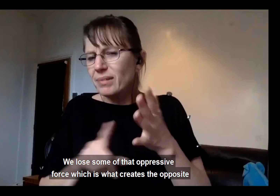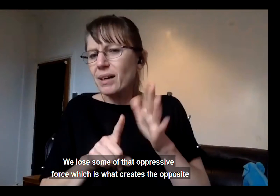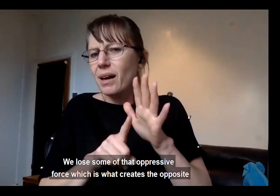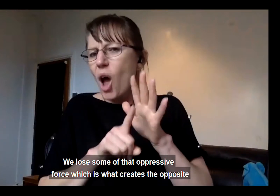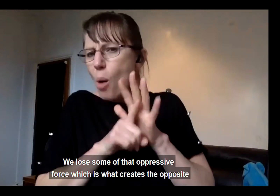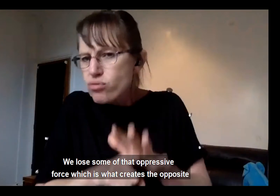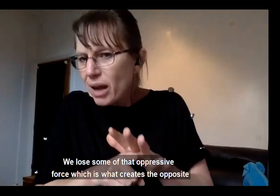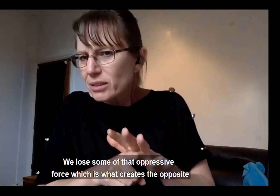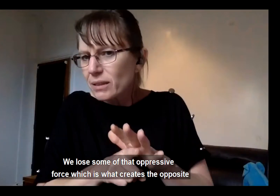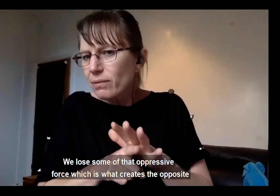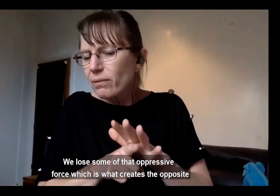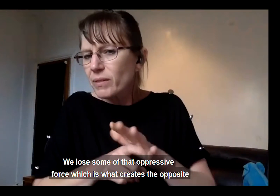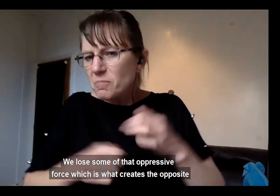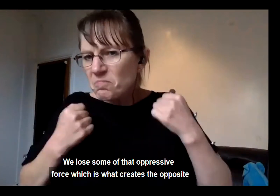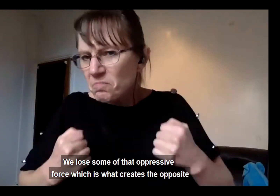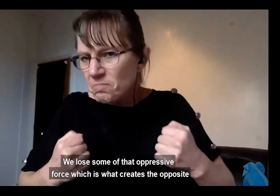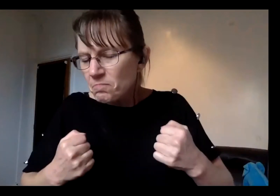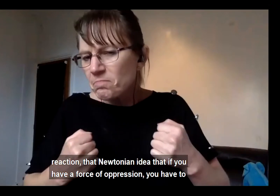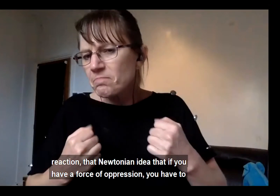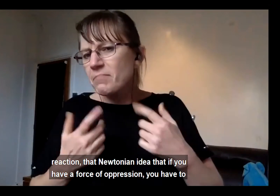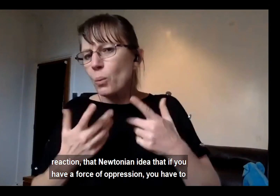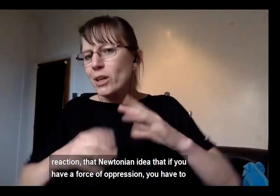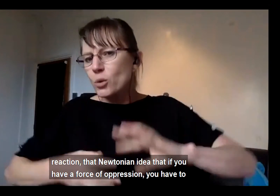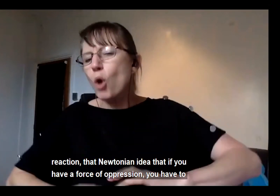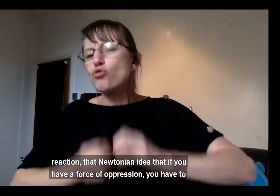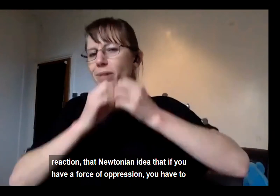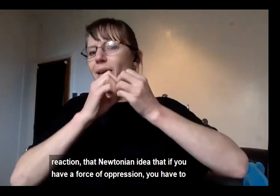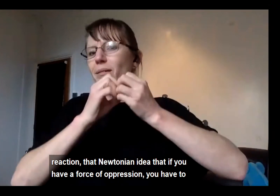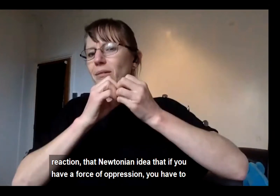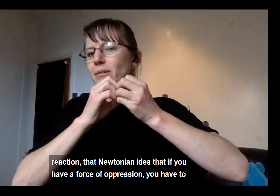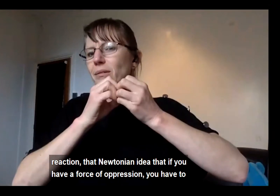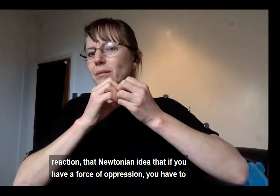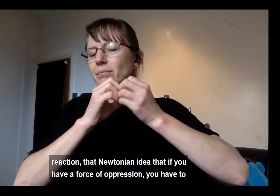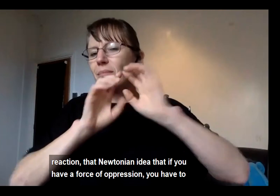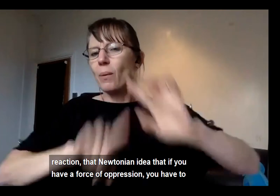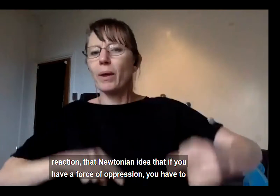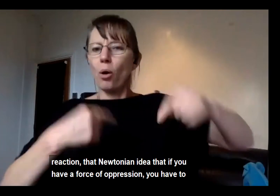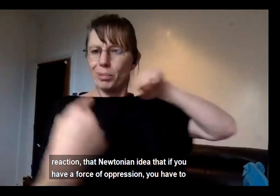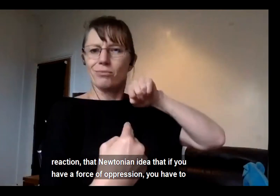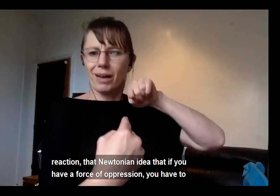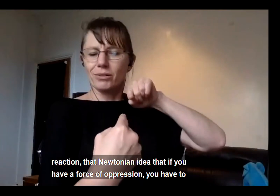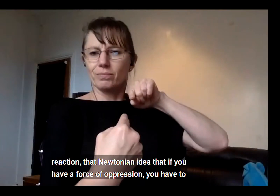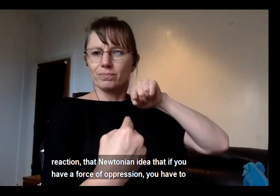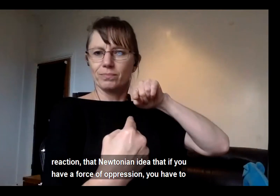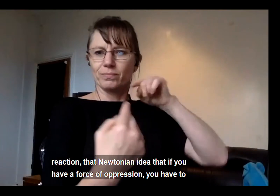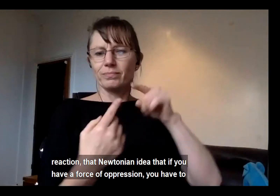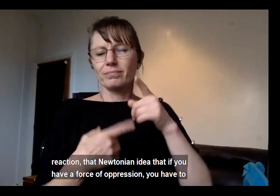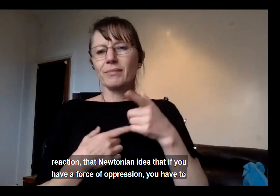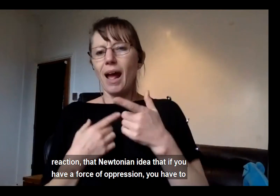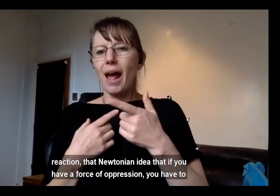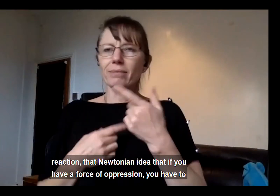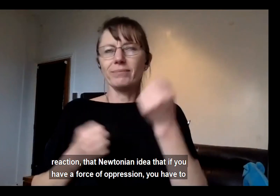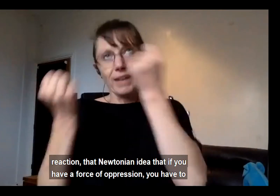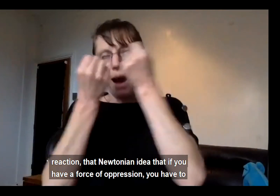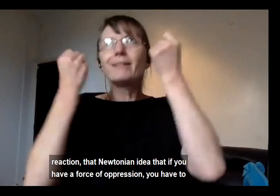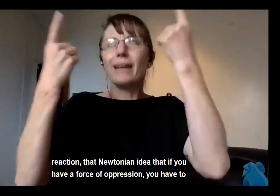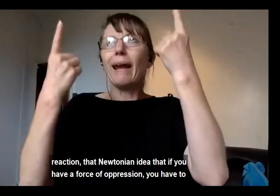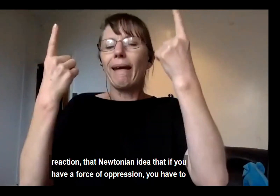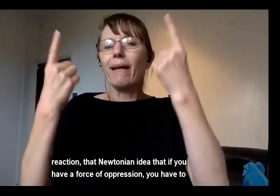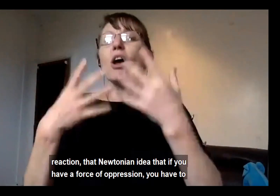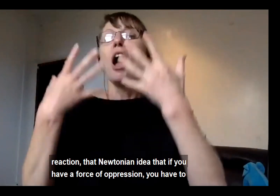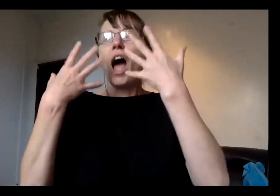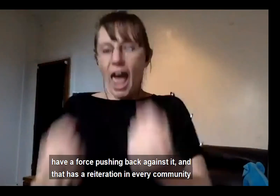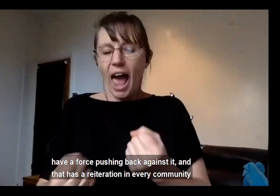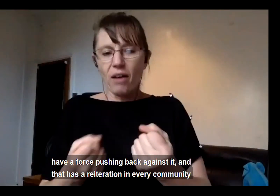oppressive force, which is what creates the opposite reaction, that Newtonian idea that if you have a force